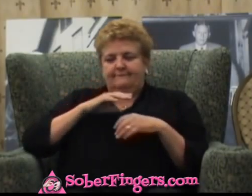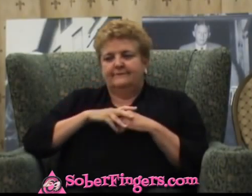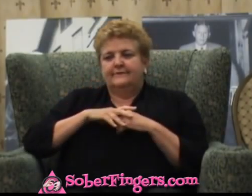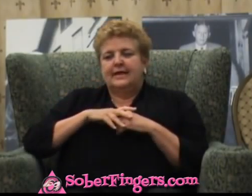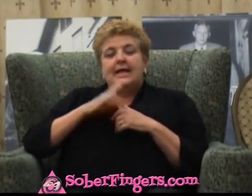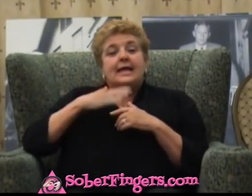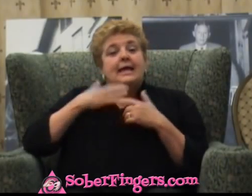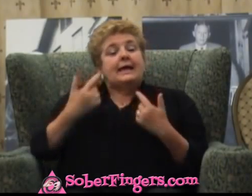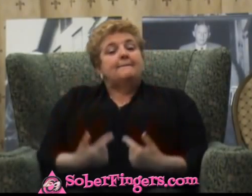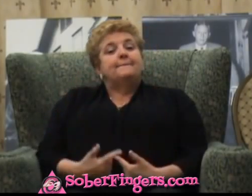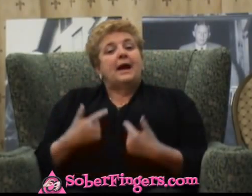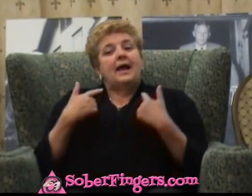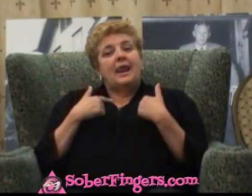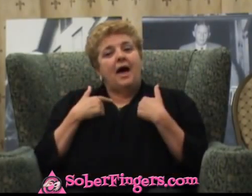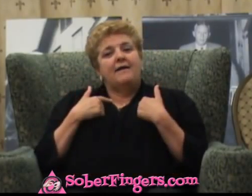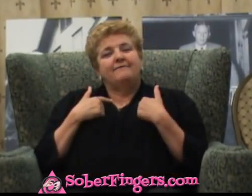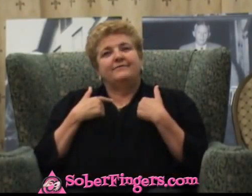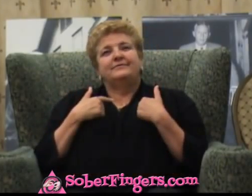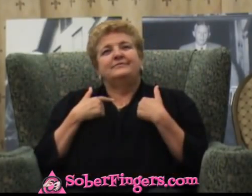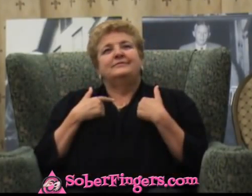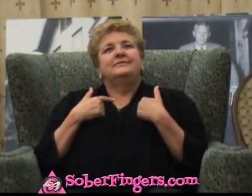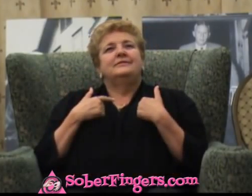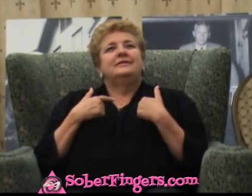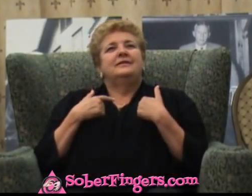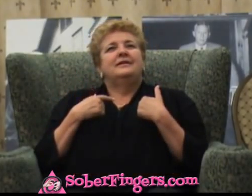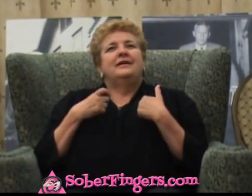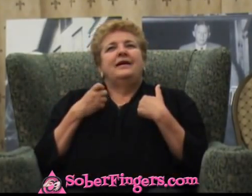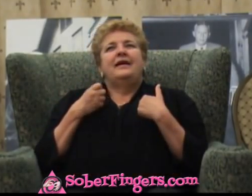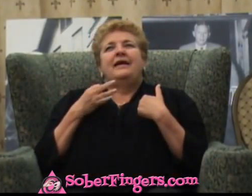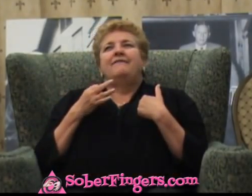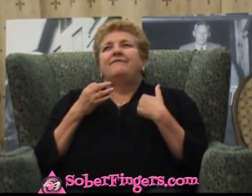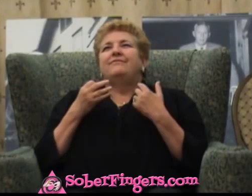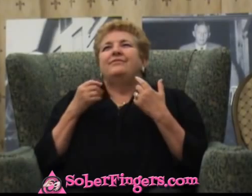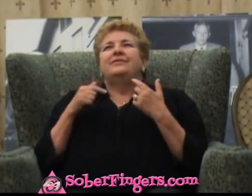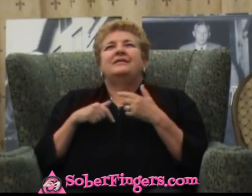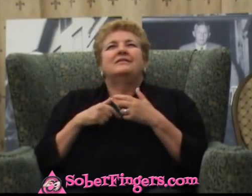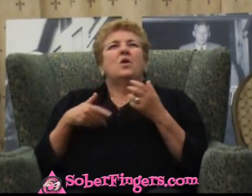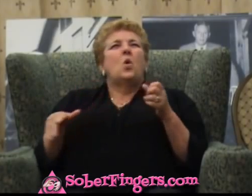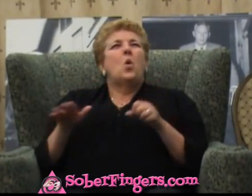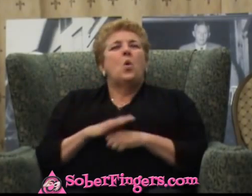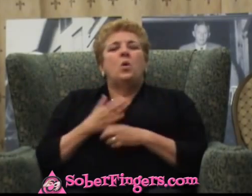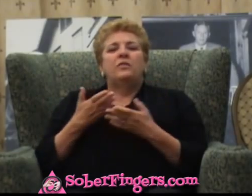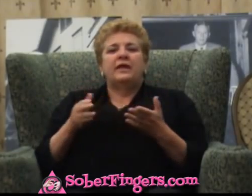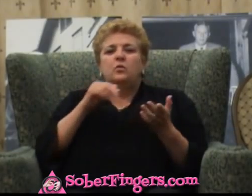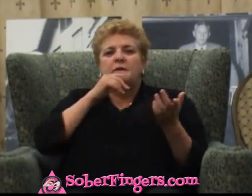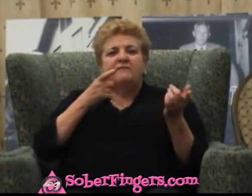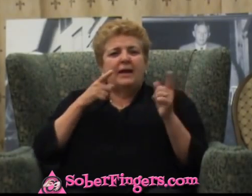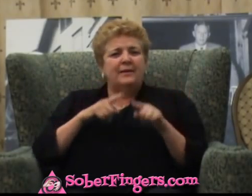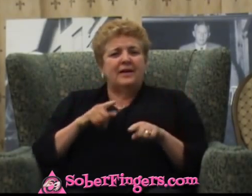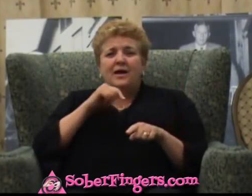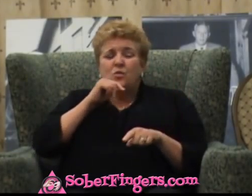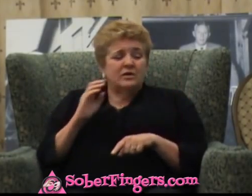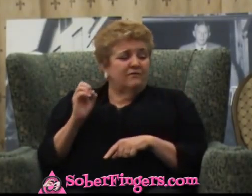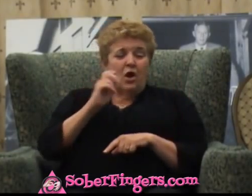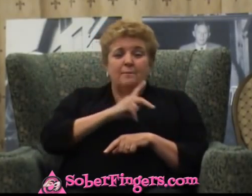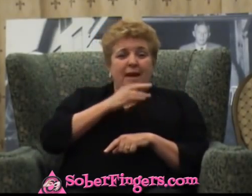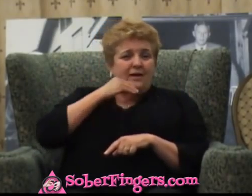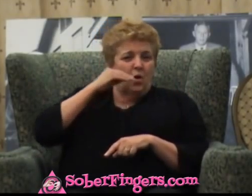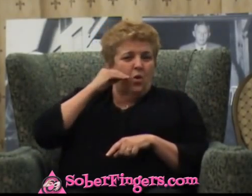way it went, if this whole thing hadn't happened, I wouldn't have been there, holding his hand when he left this world. Getting an opportunity to tell him I